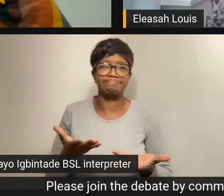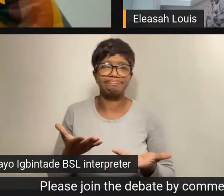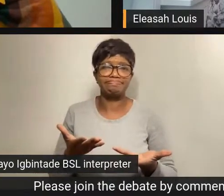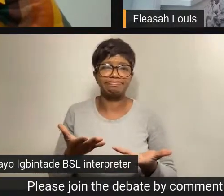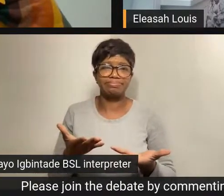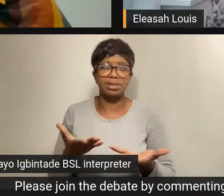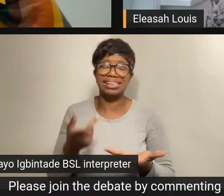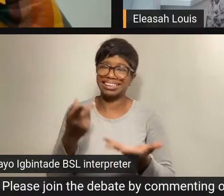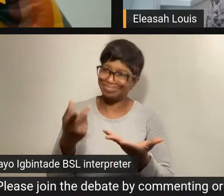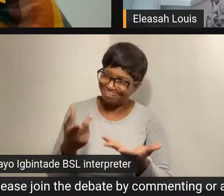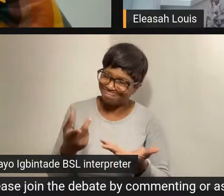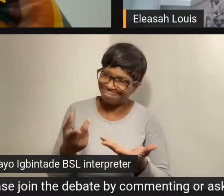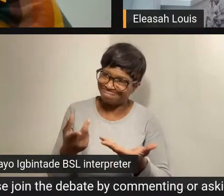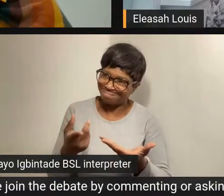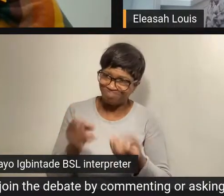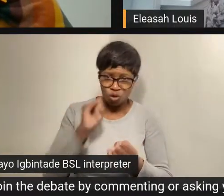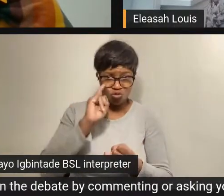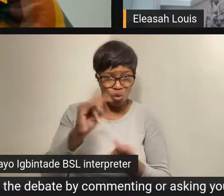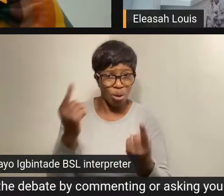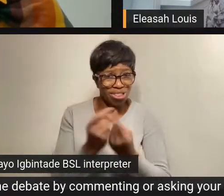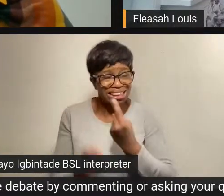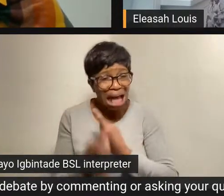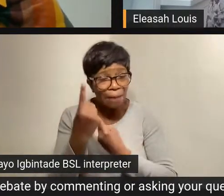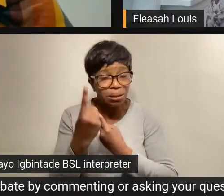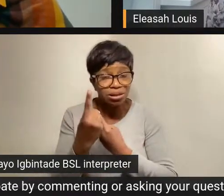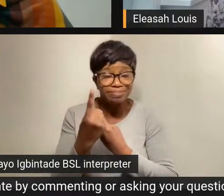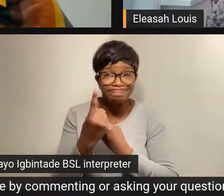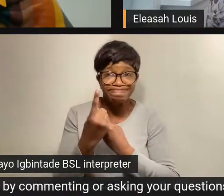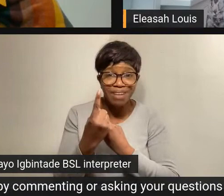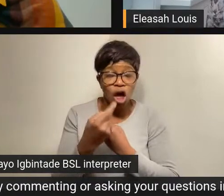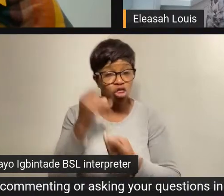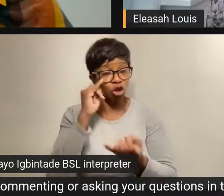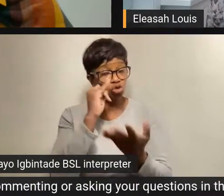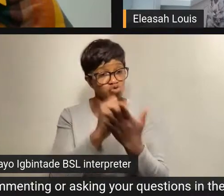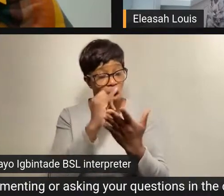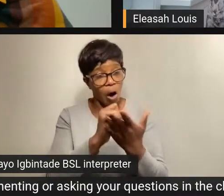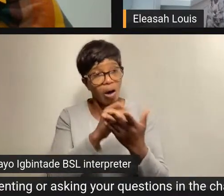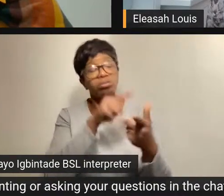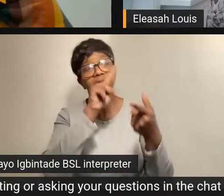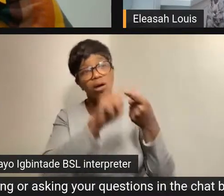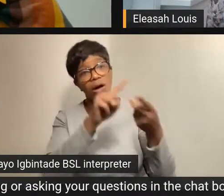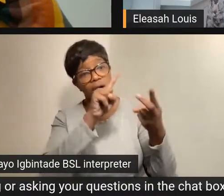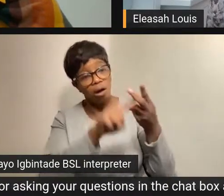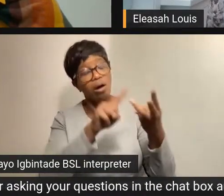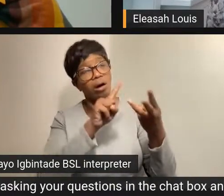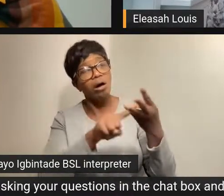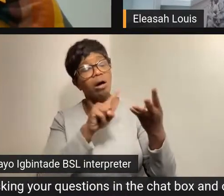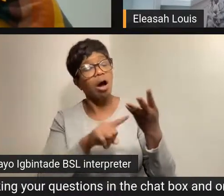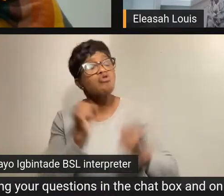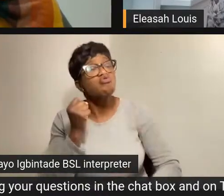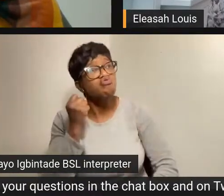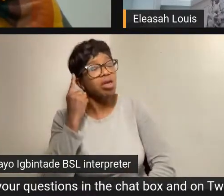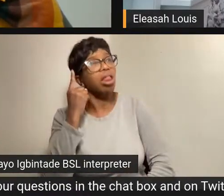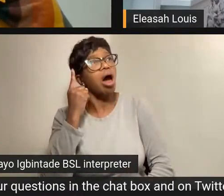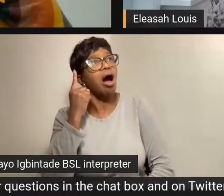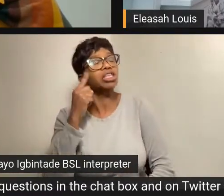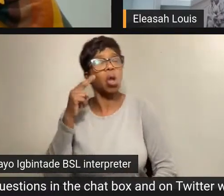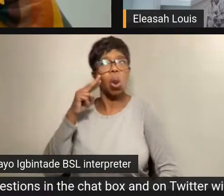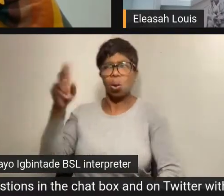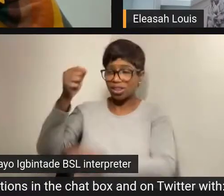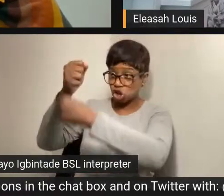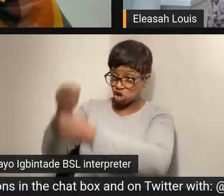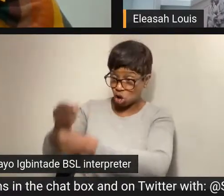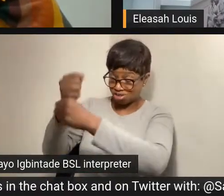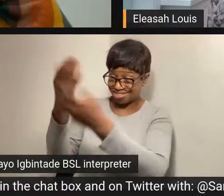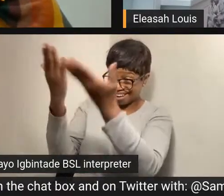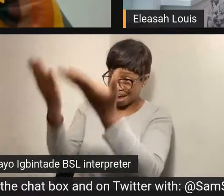there were wrongs that were committed, call out and name those wrongs, realize when you look at the church as it is